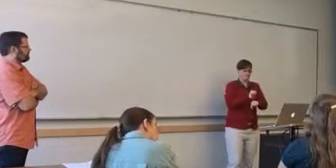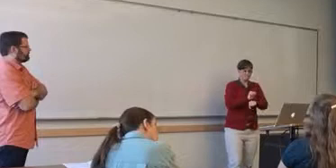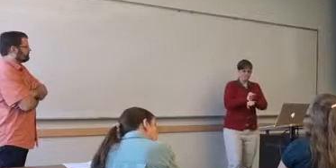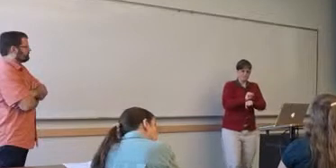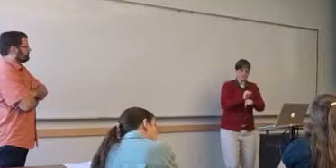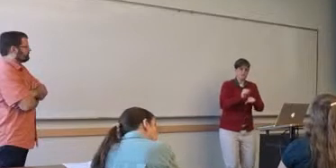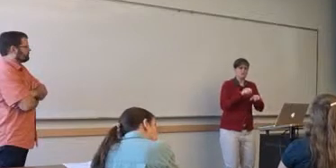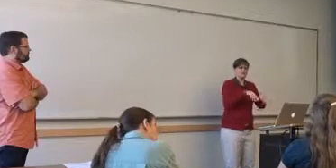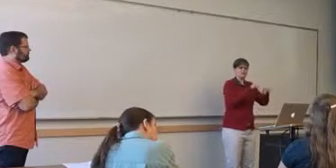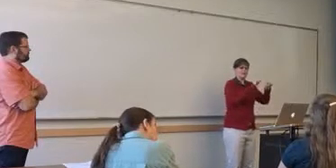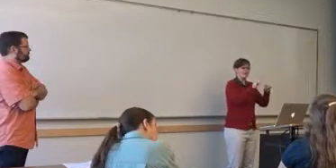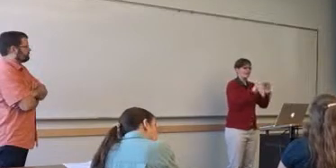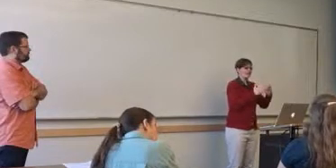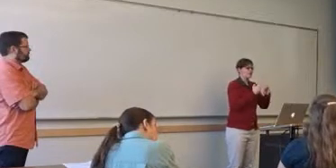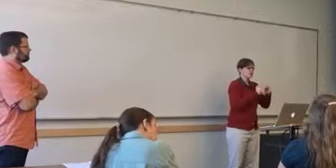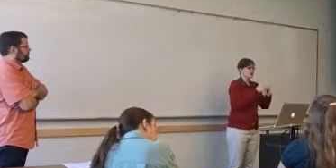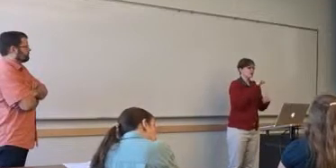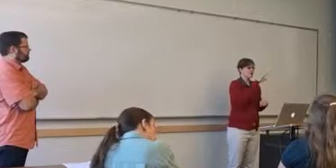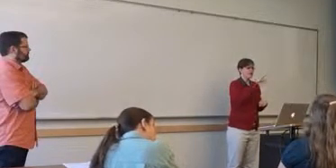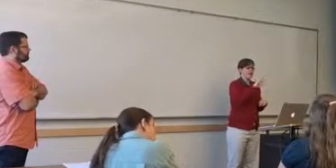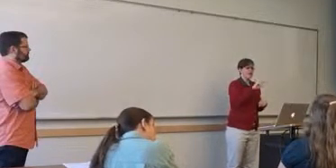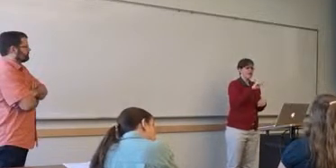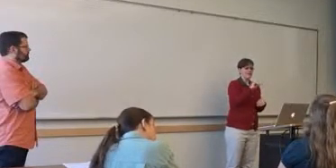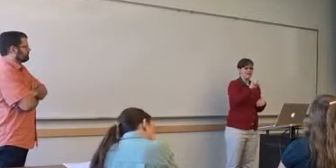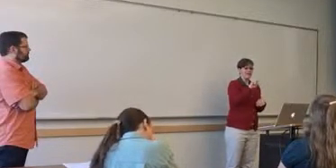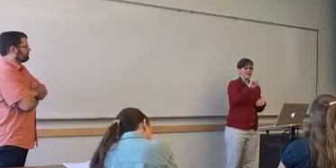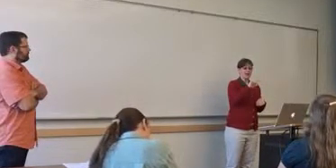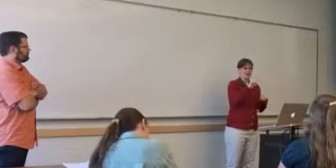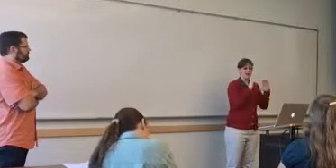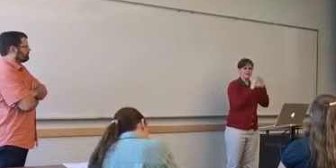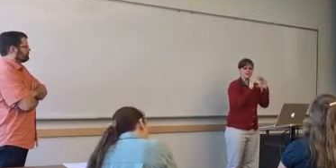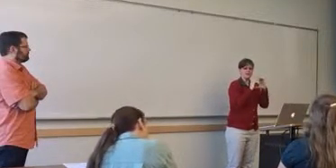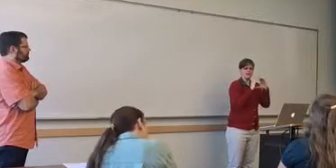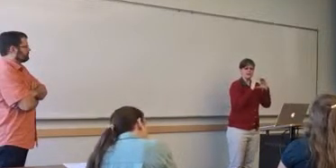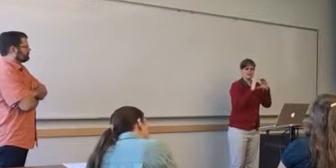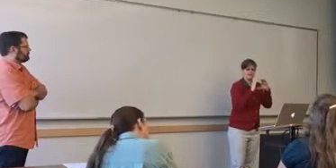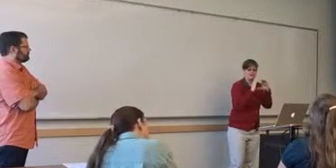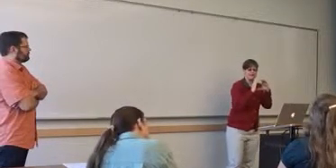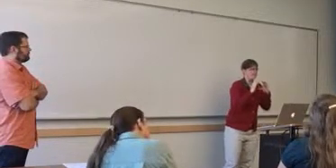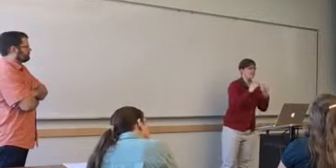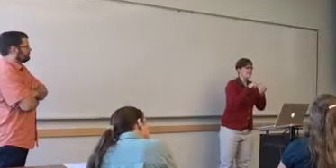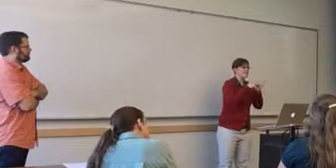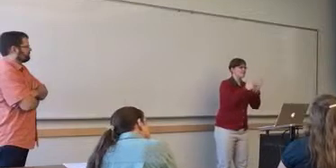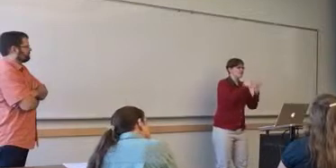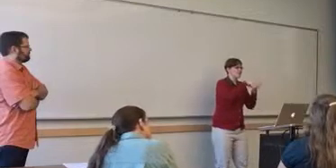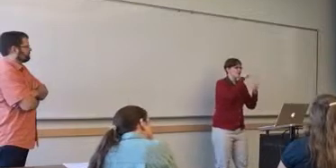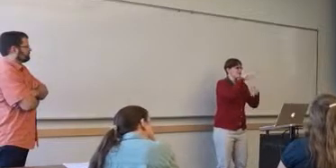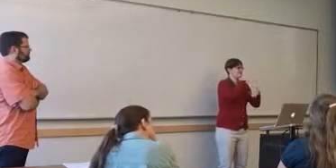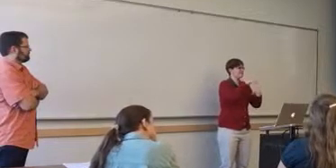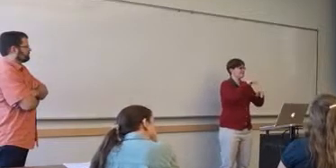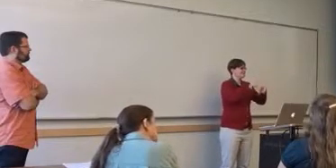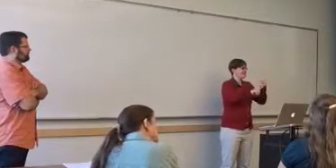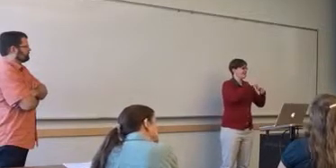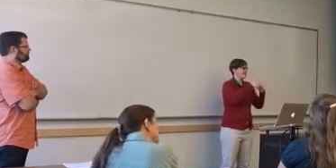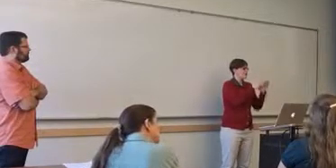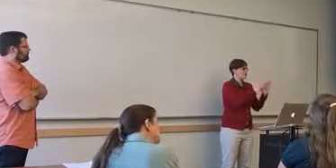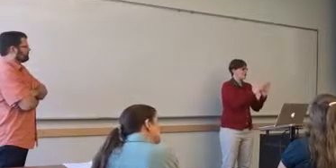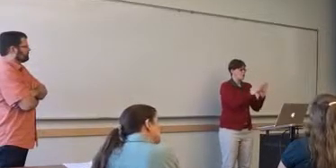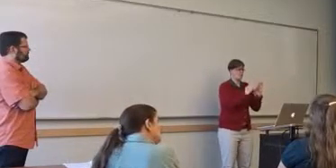was hired to work at this deaf university. And it was, at that time, they used something called manual